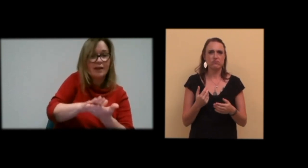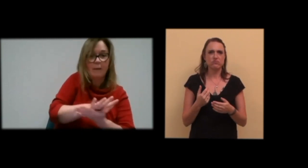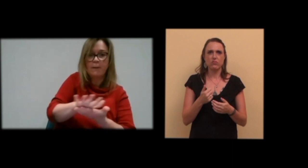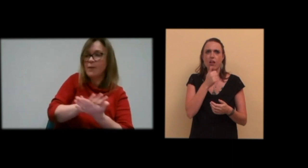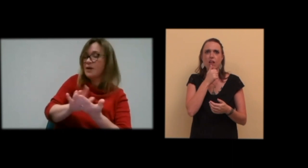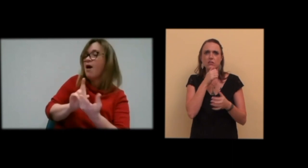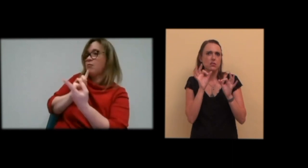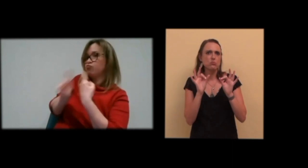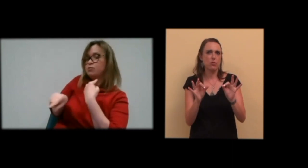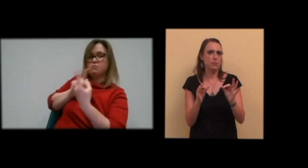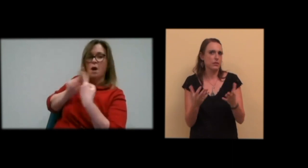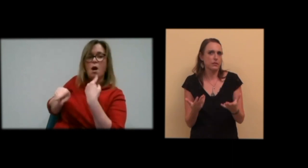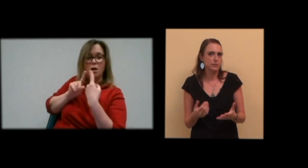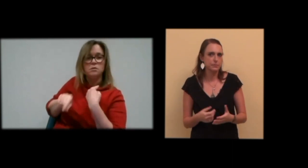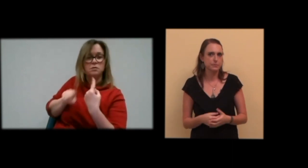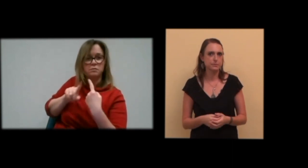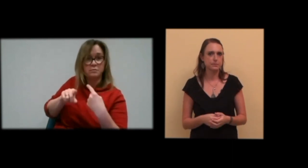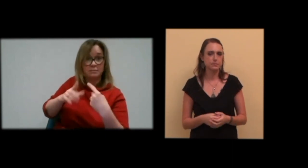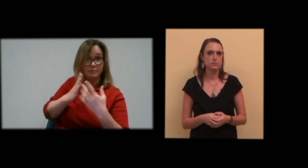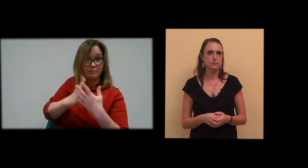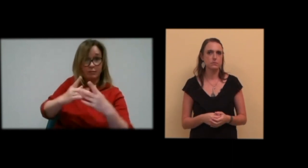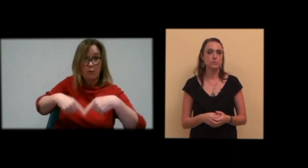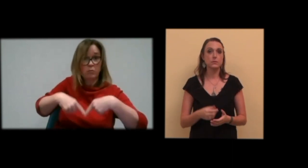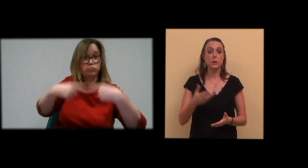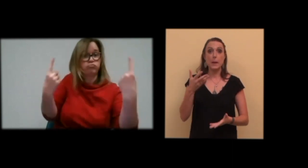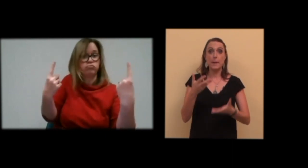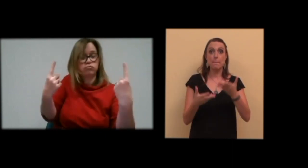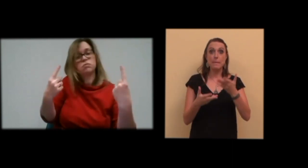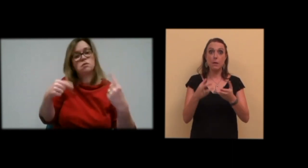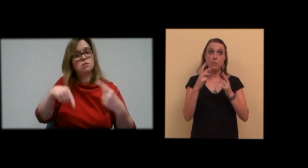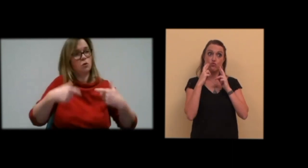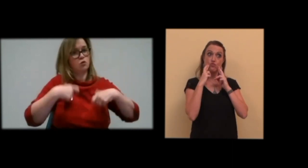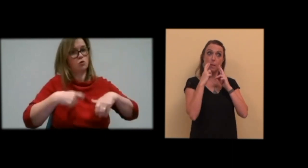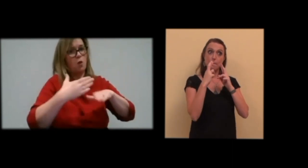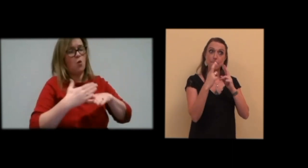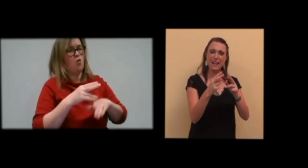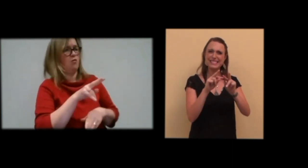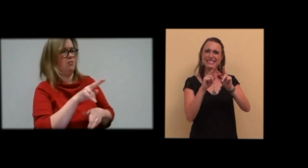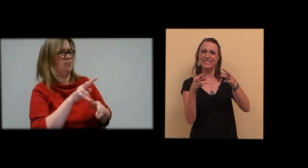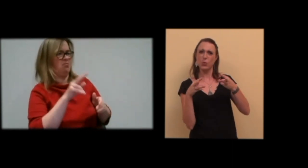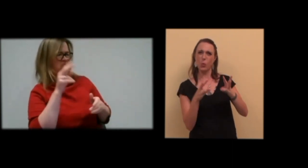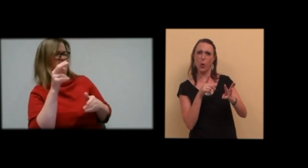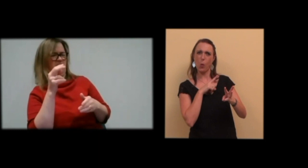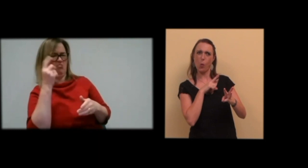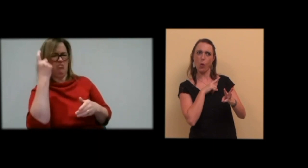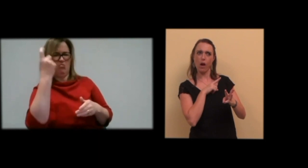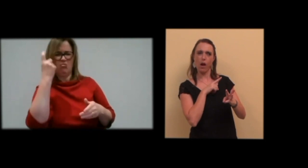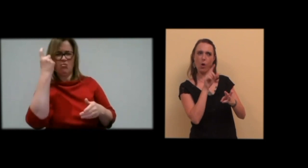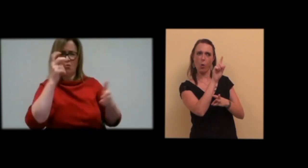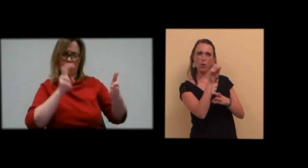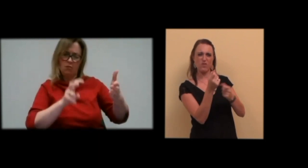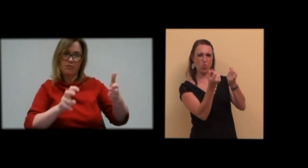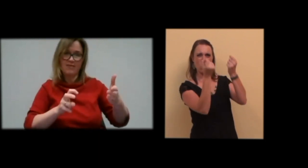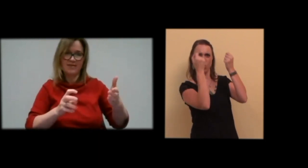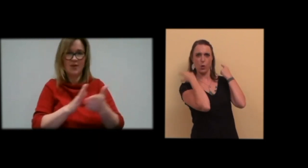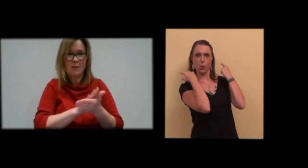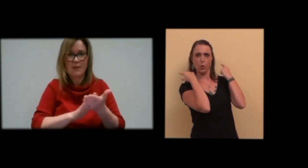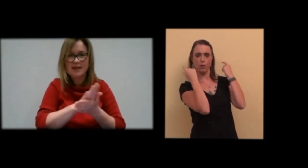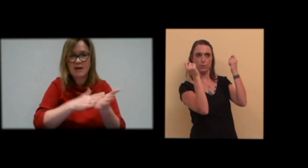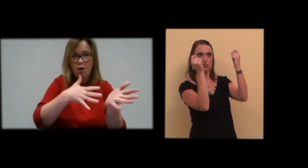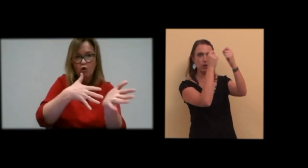parents aren't understanding the question. It could be that they're responding in a totally different way because